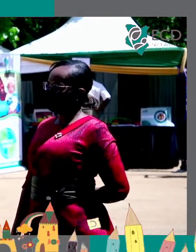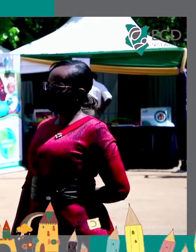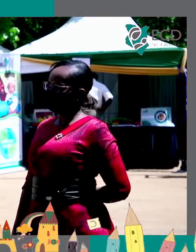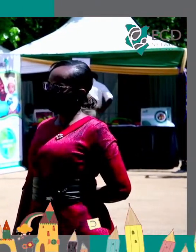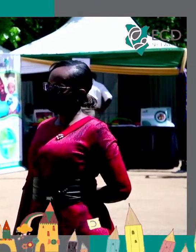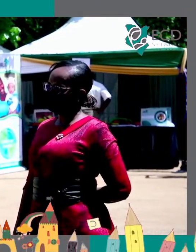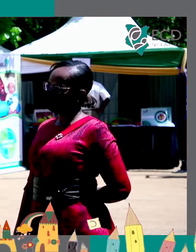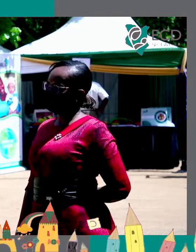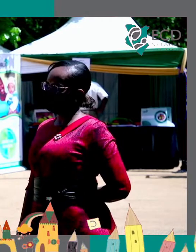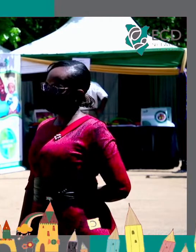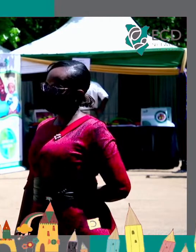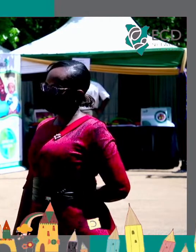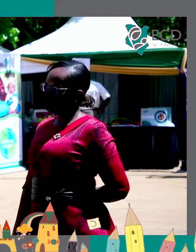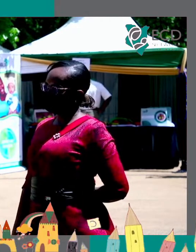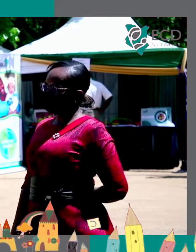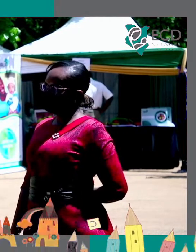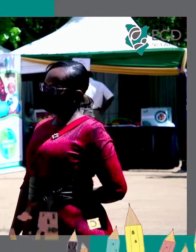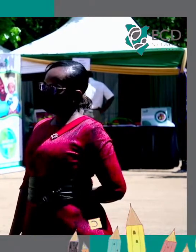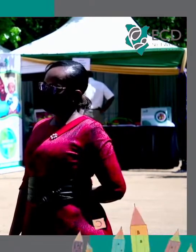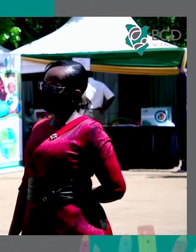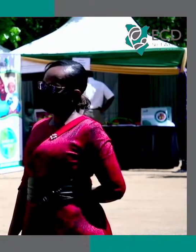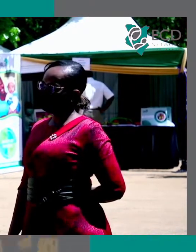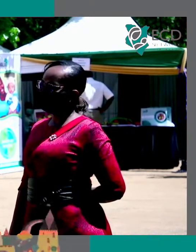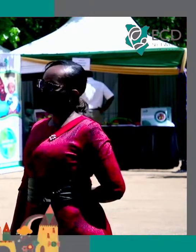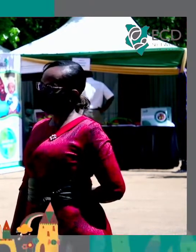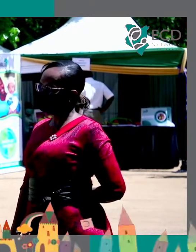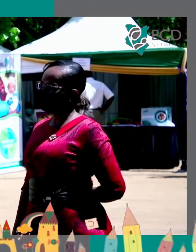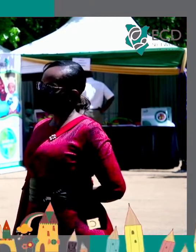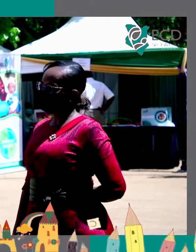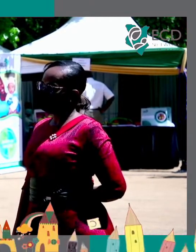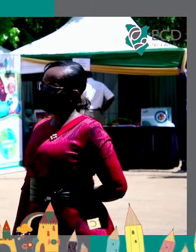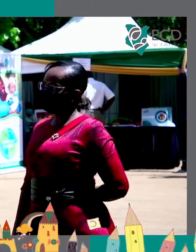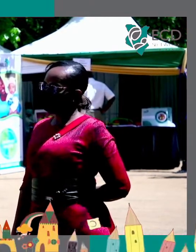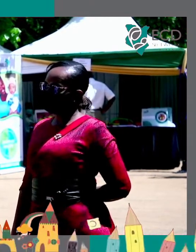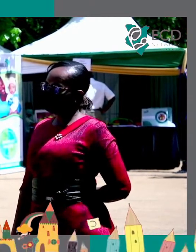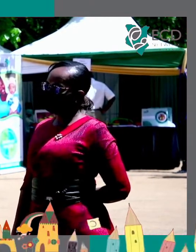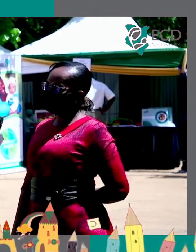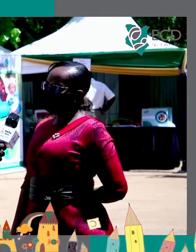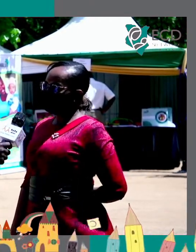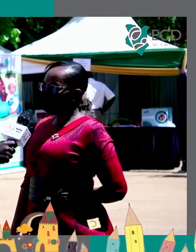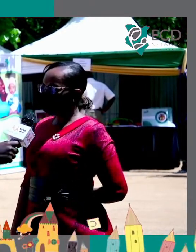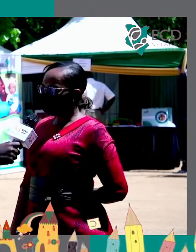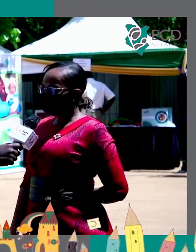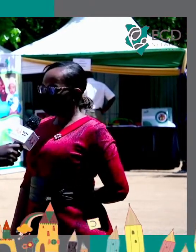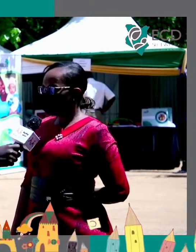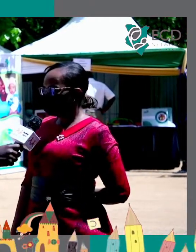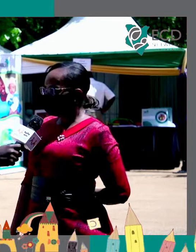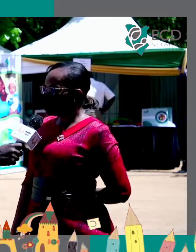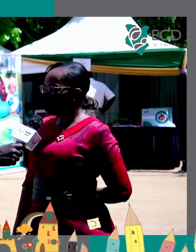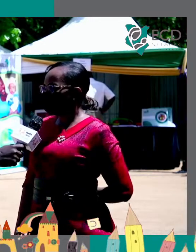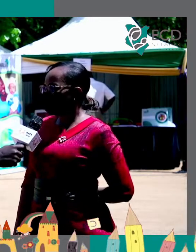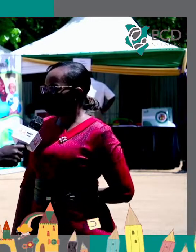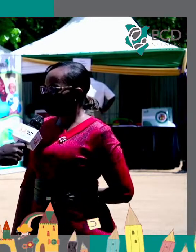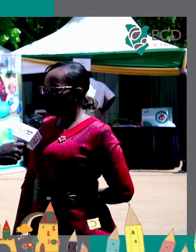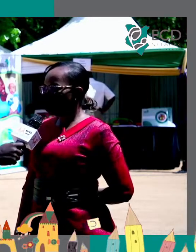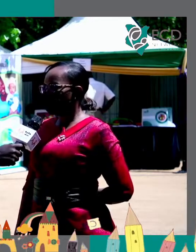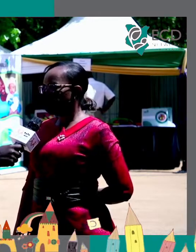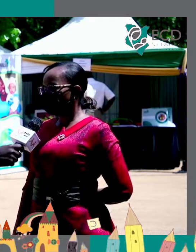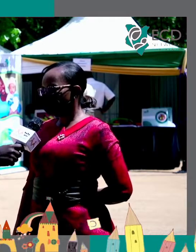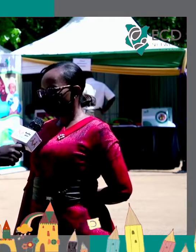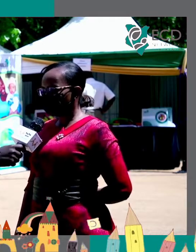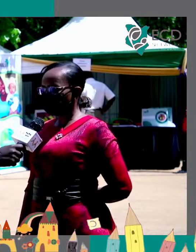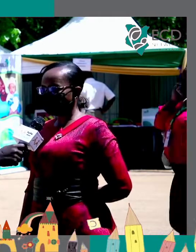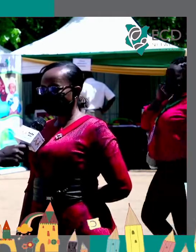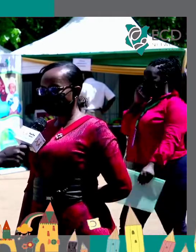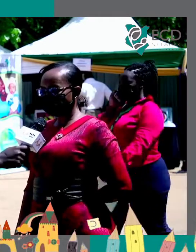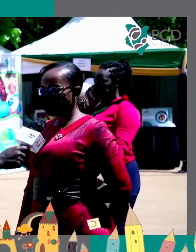today's morning presentation or session. What do you think about it? So my name is Dr. Caroline Monge